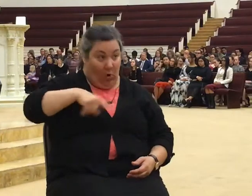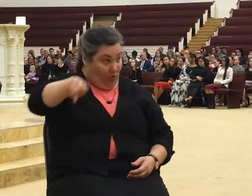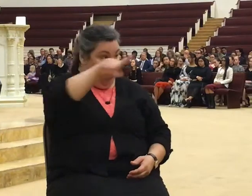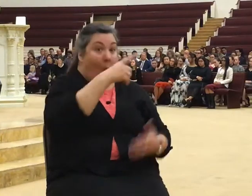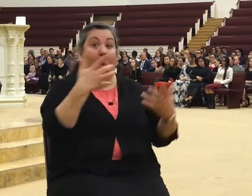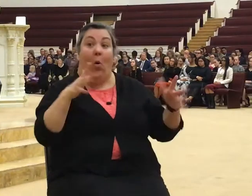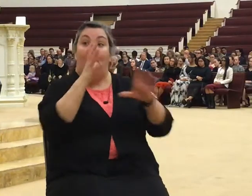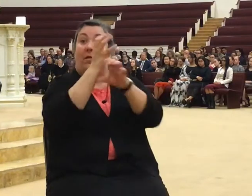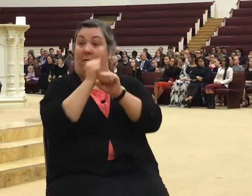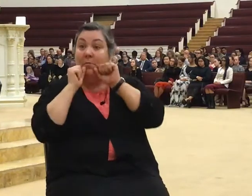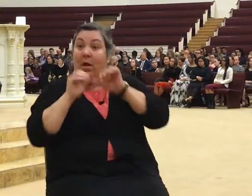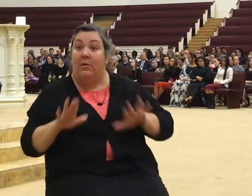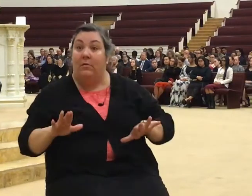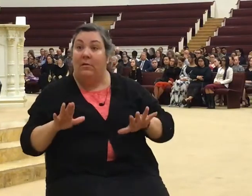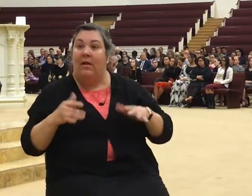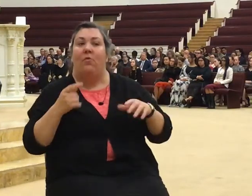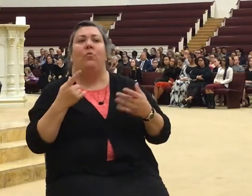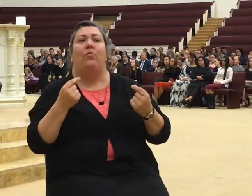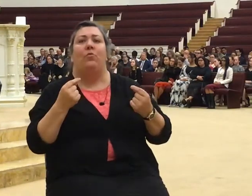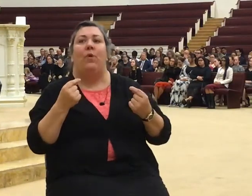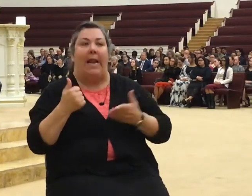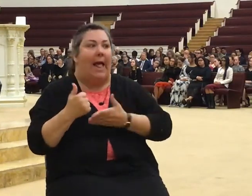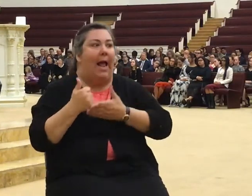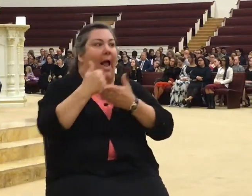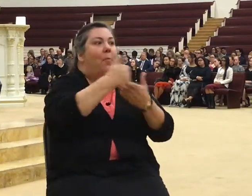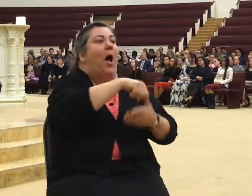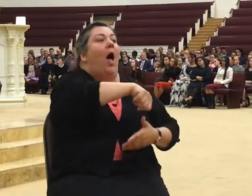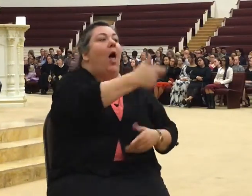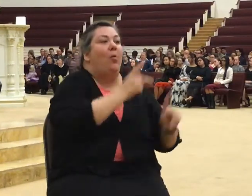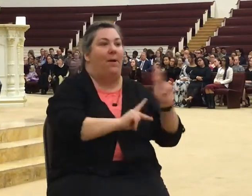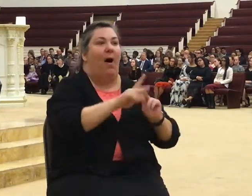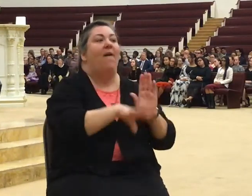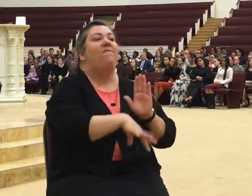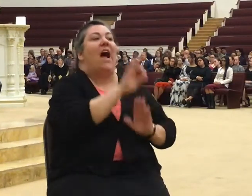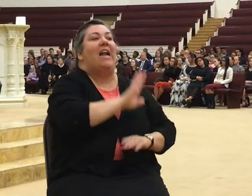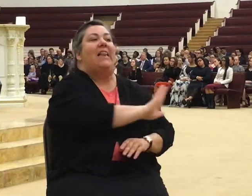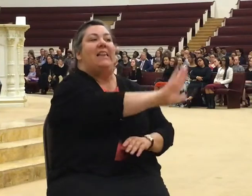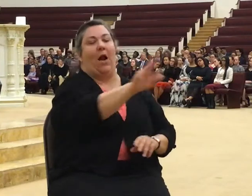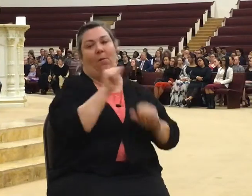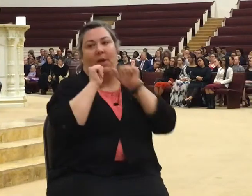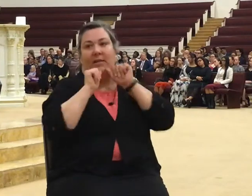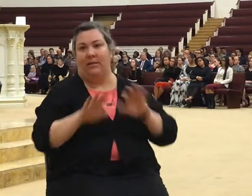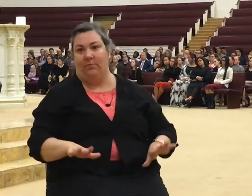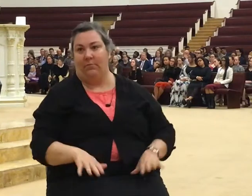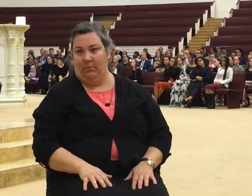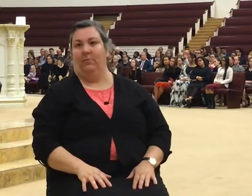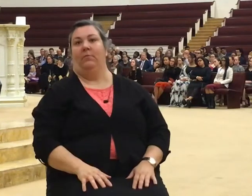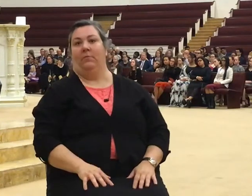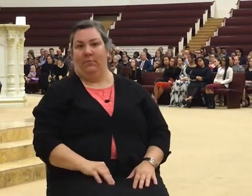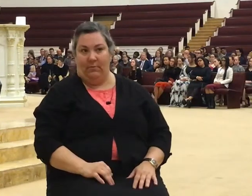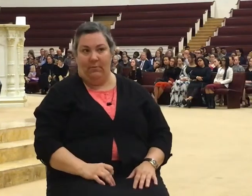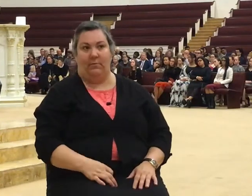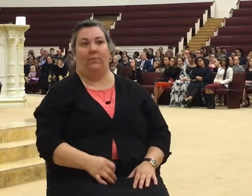blessed to help some other people find their blessing.